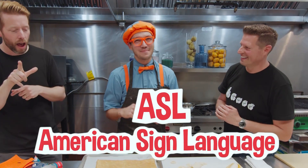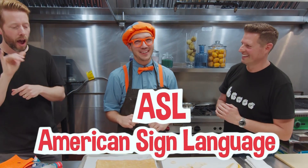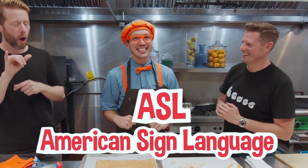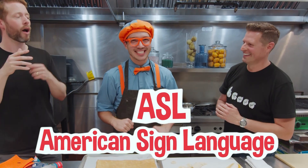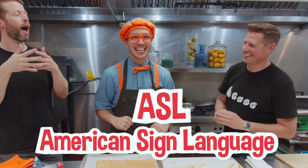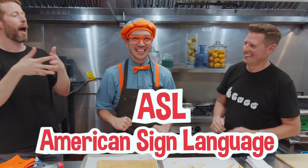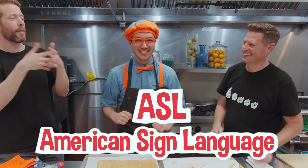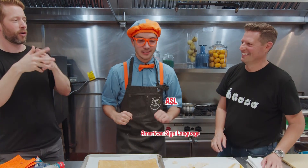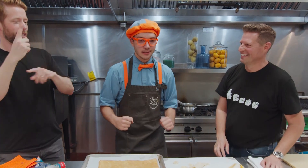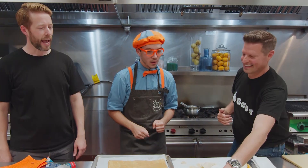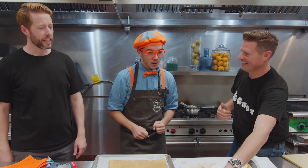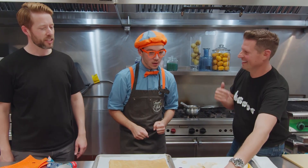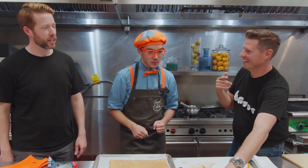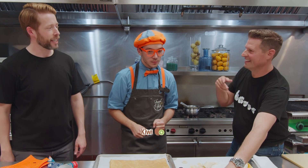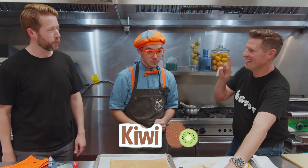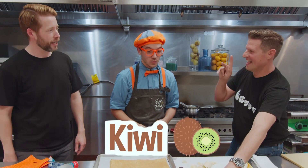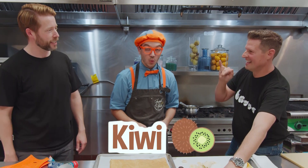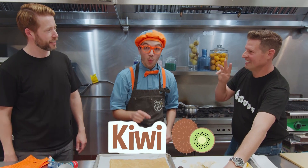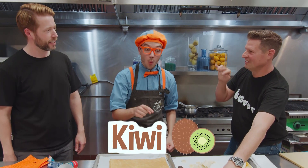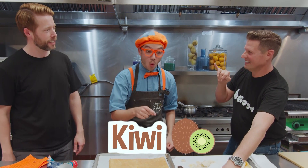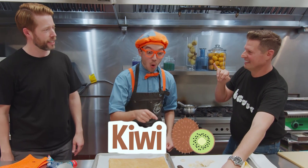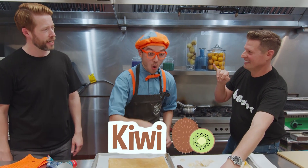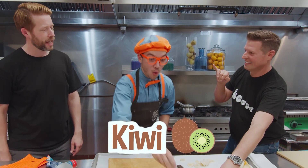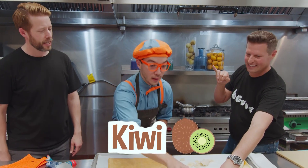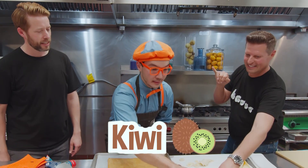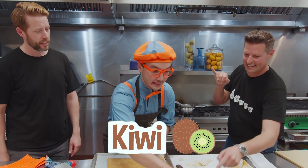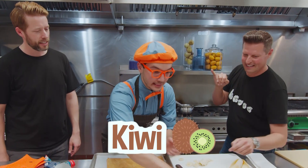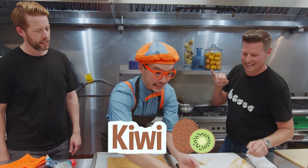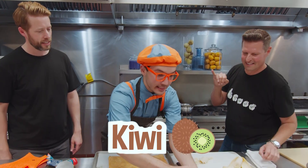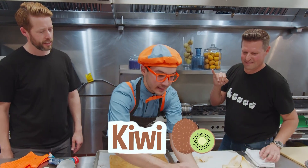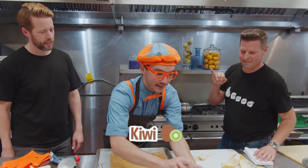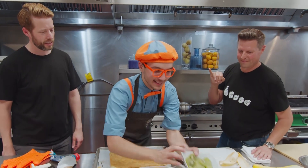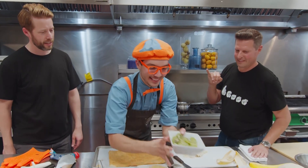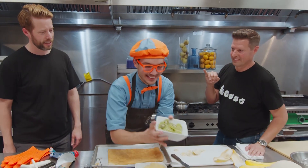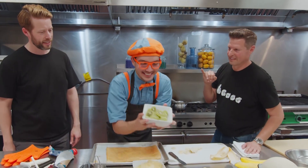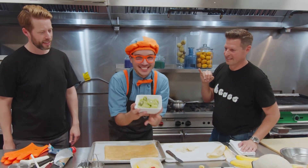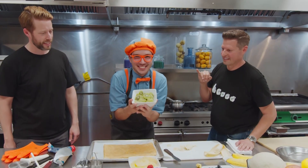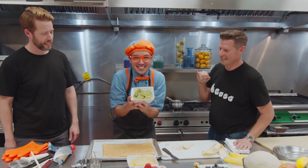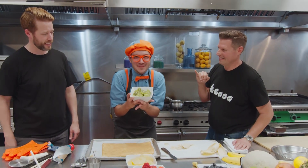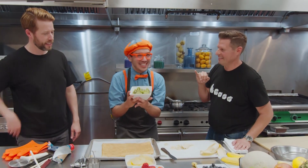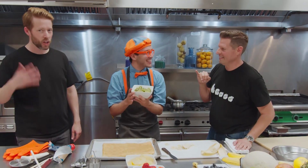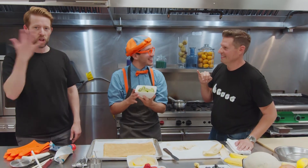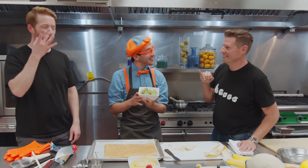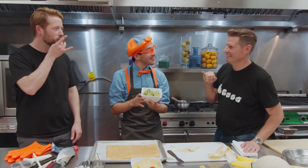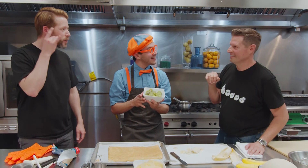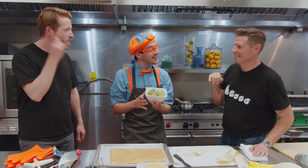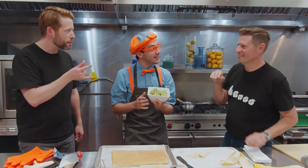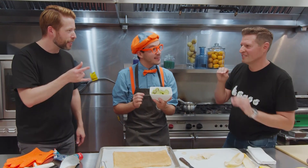American Sign Language. And these are kiwi. Whoa! You see these? They look so yummy!